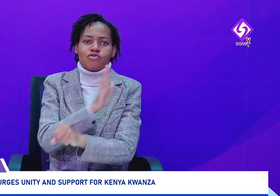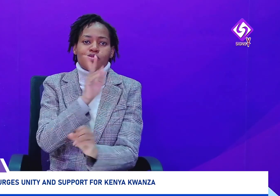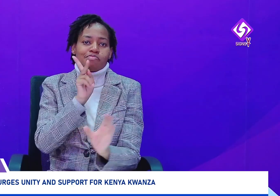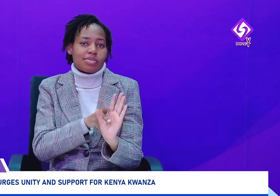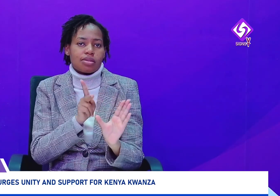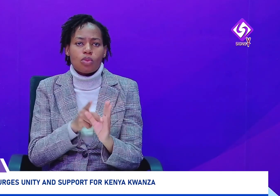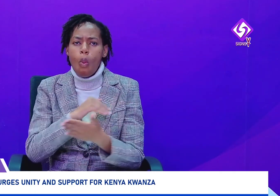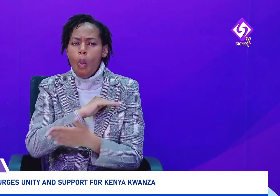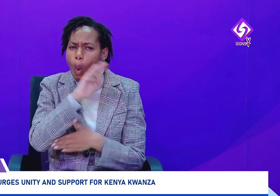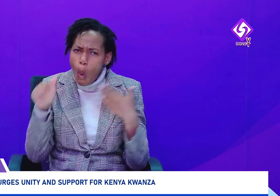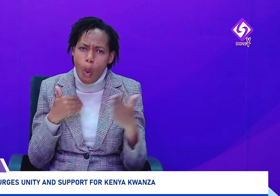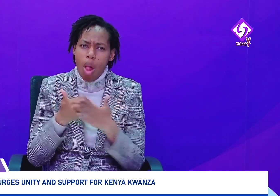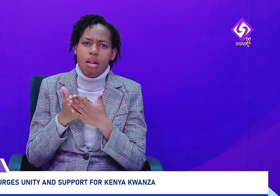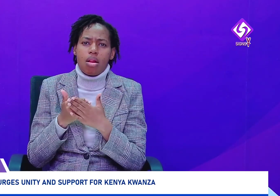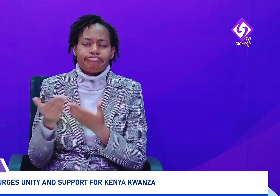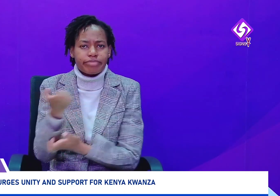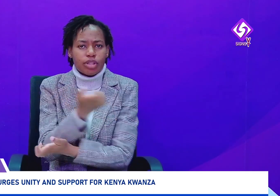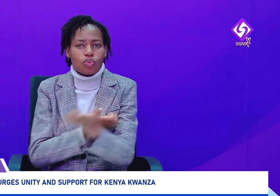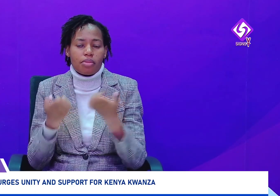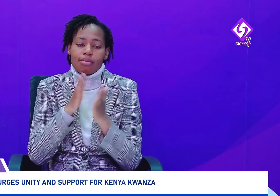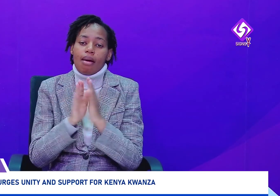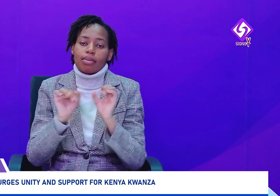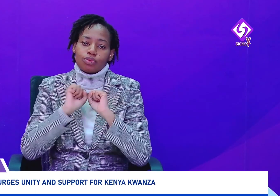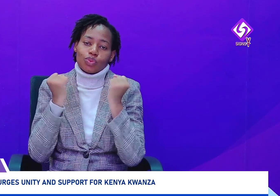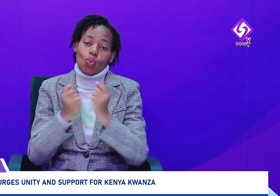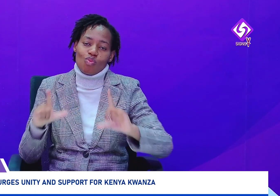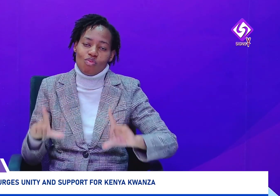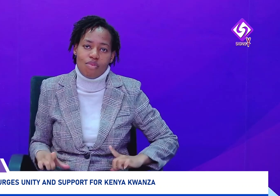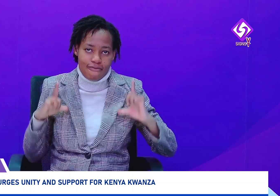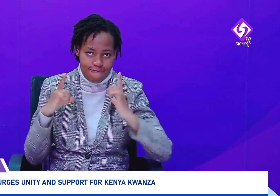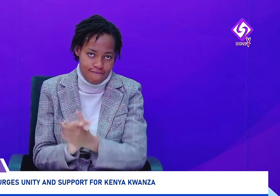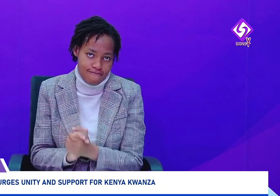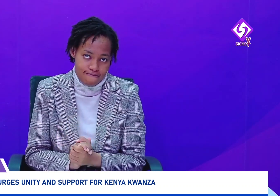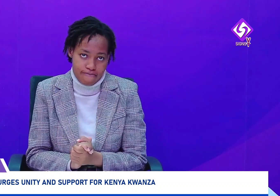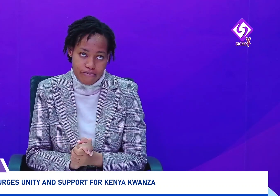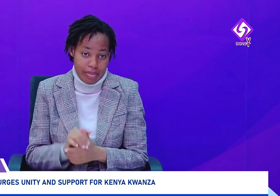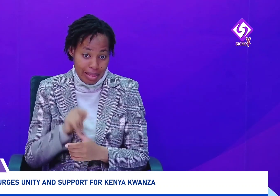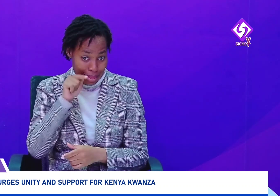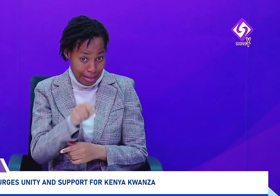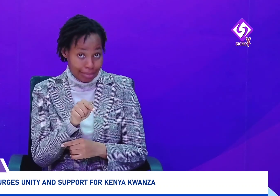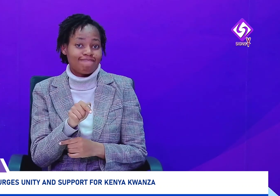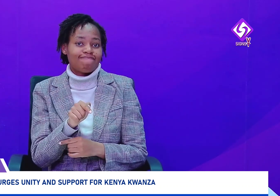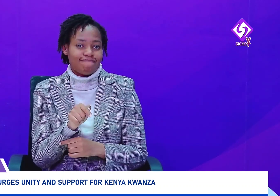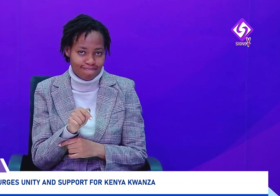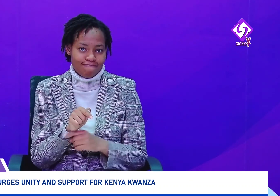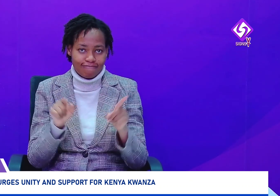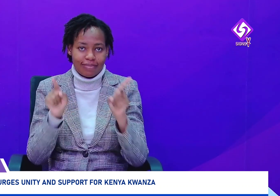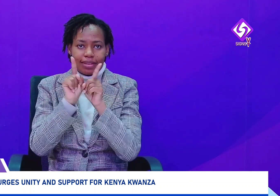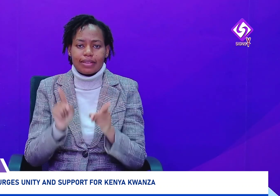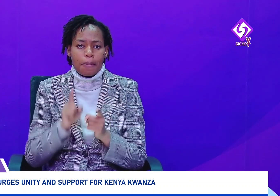initiatives specifically geared toward ensuring PWDs can fully participate in all facets of economic